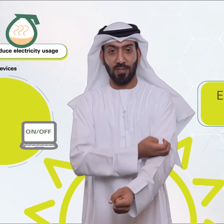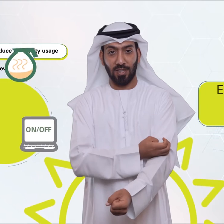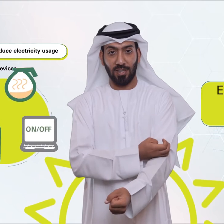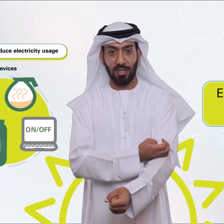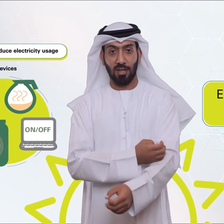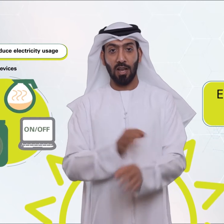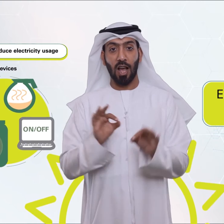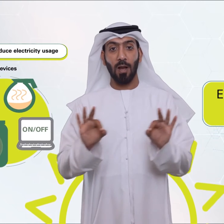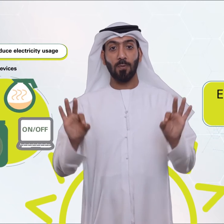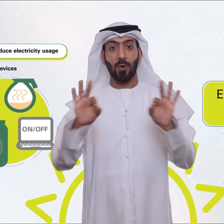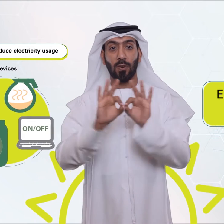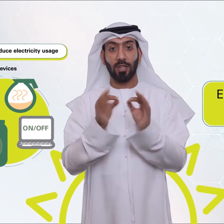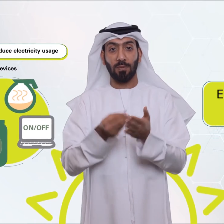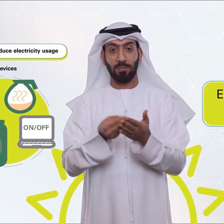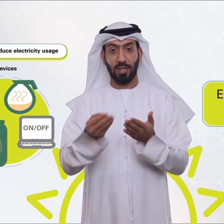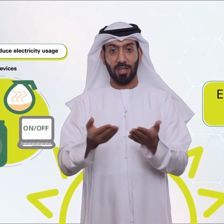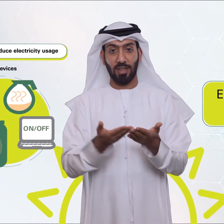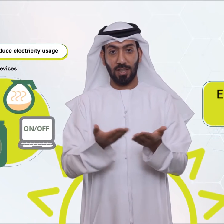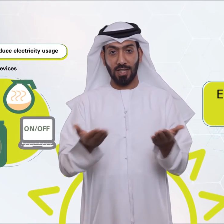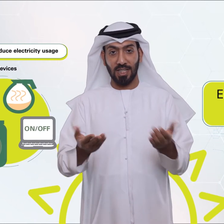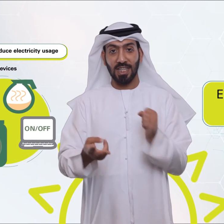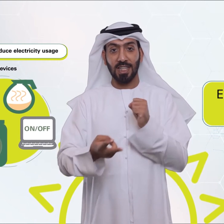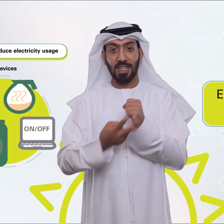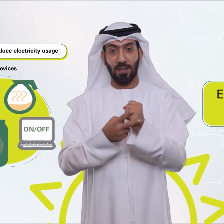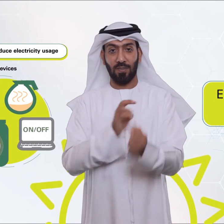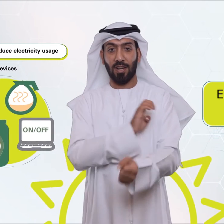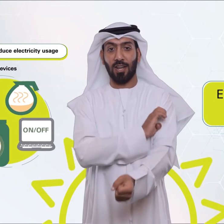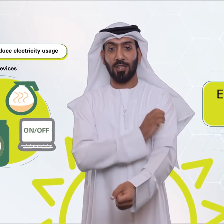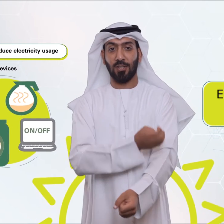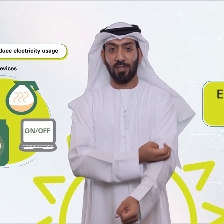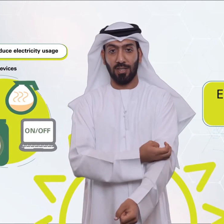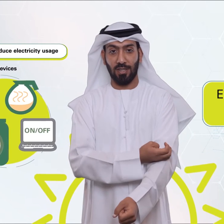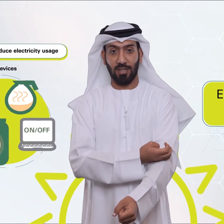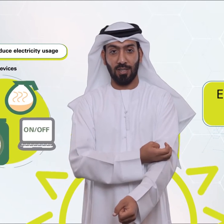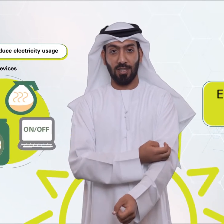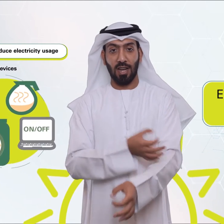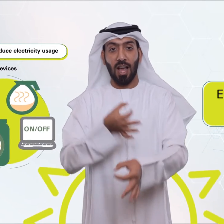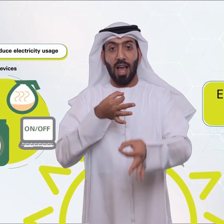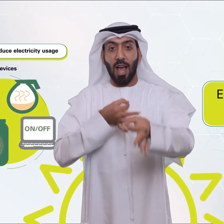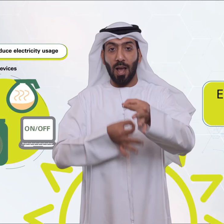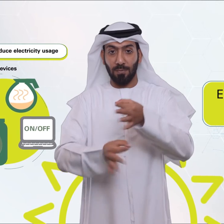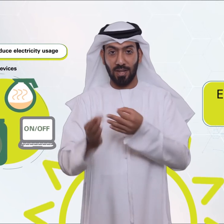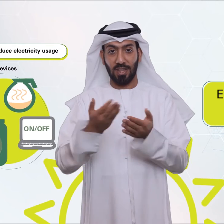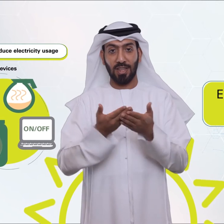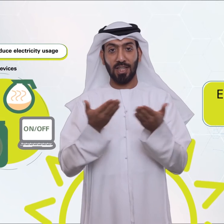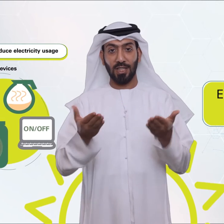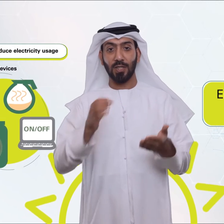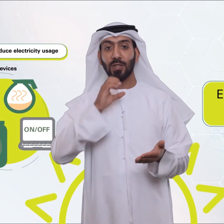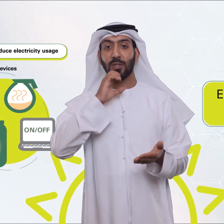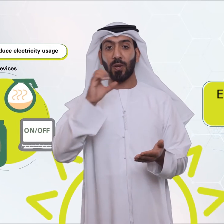Energy saver devices: energy saving devices should be used and purchased to conserve electricity and